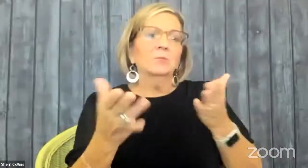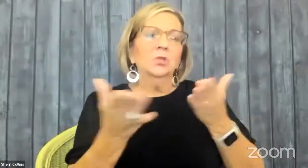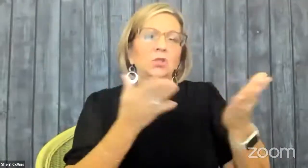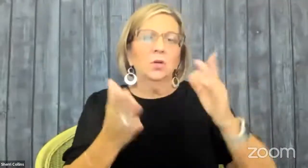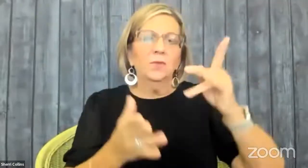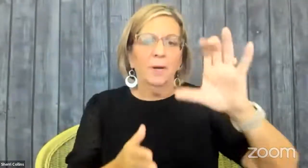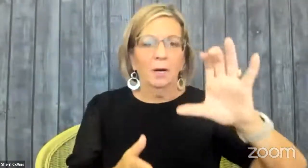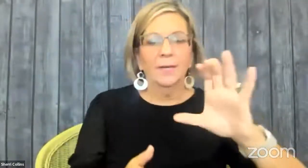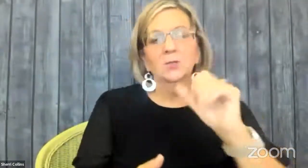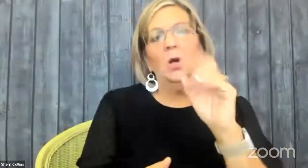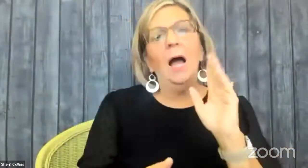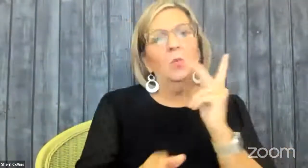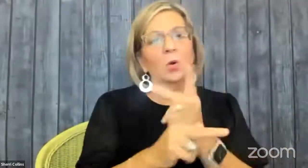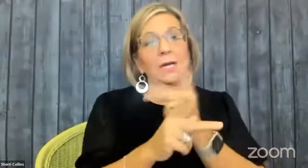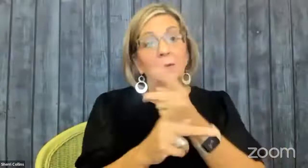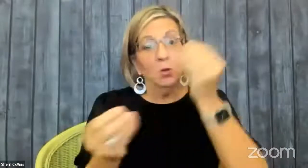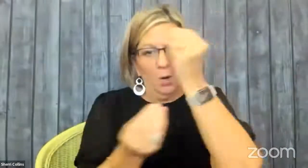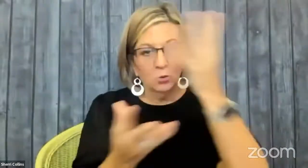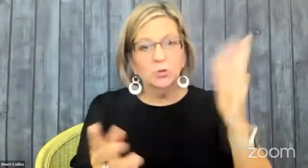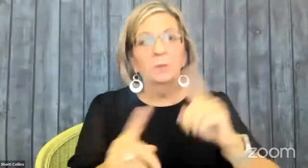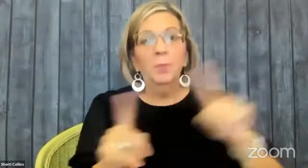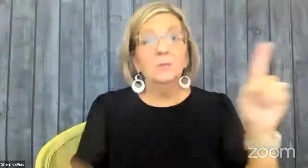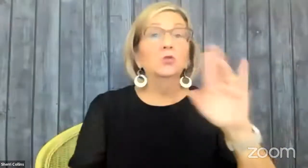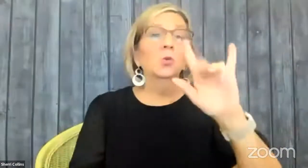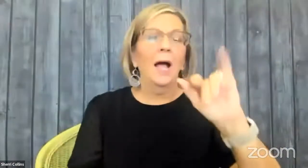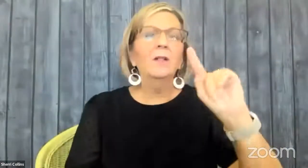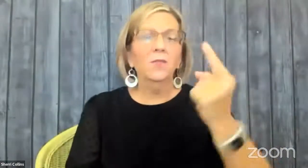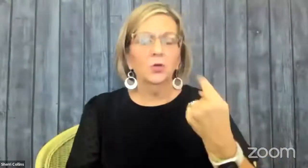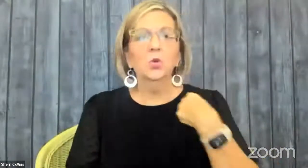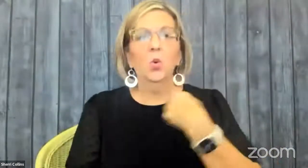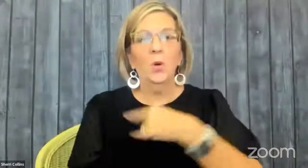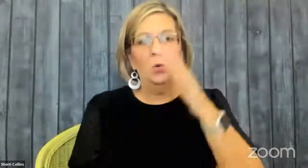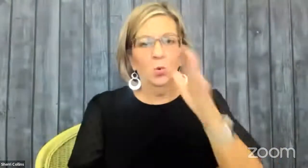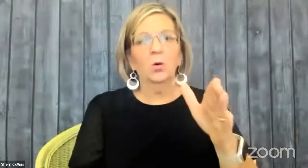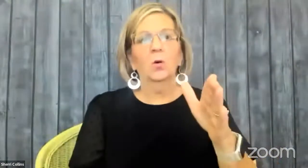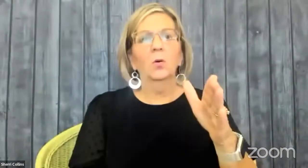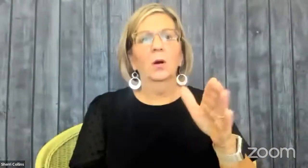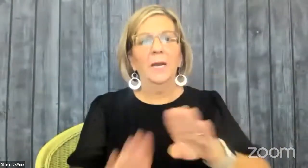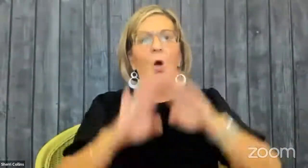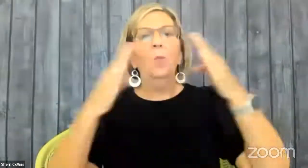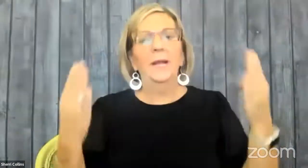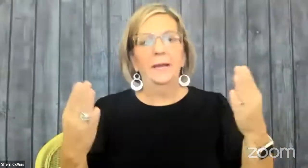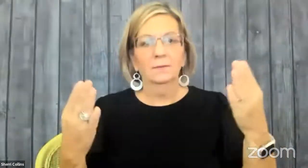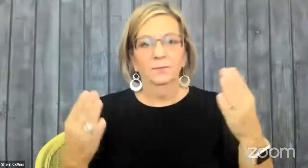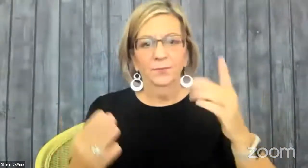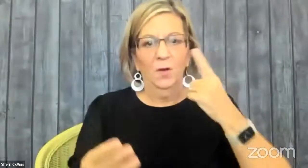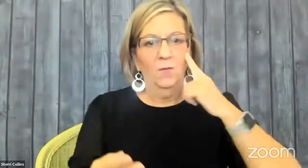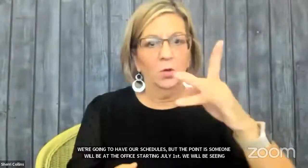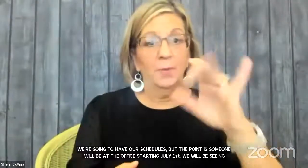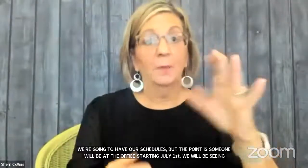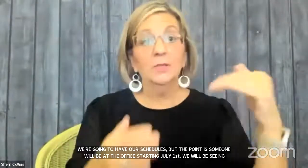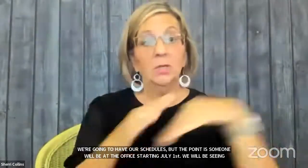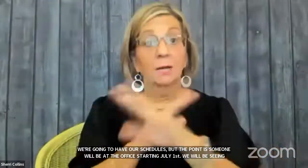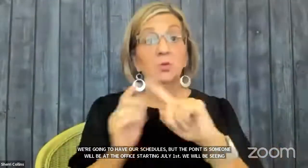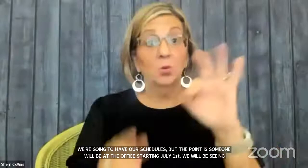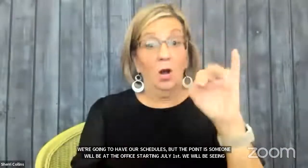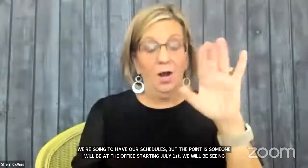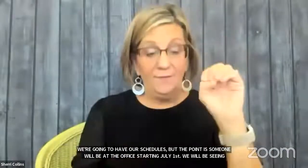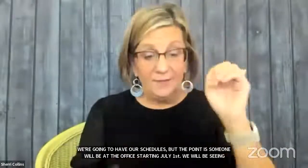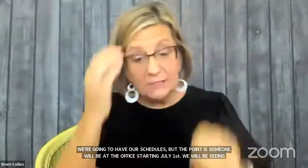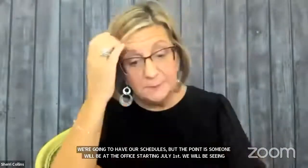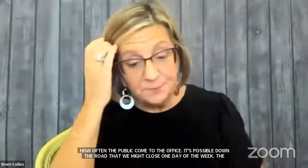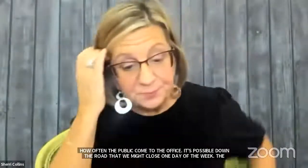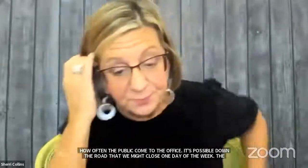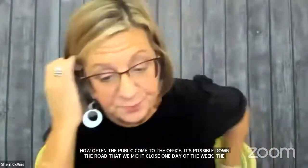same time, serve the public. So I will keep you posted, but July the 1st, we will be opening for the public to come to